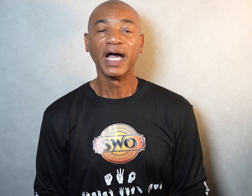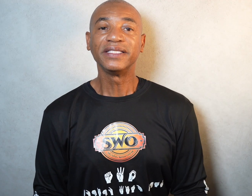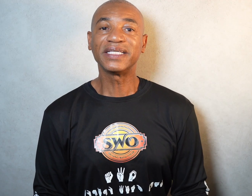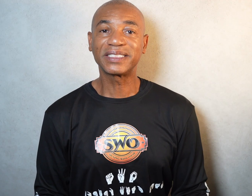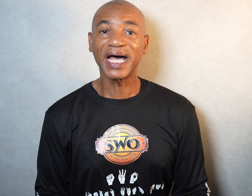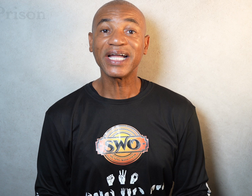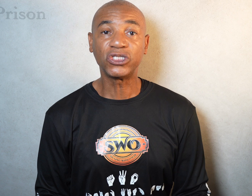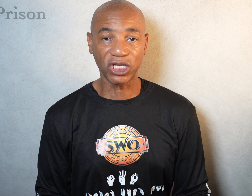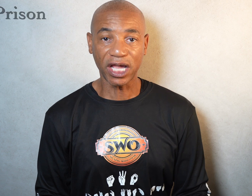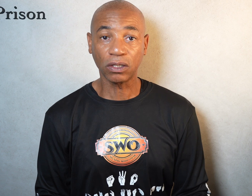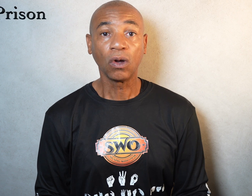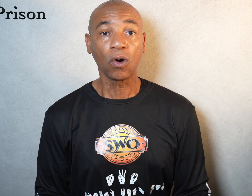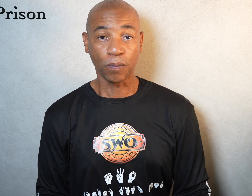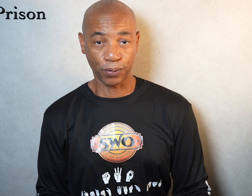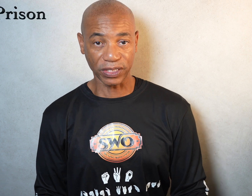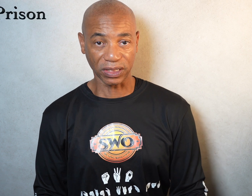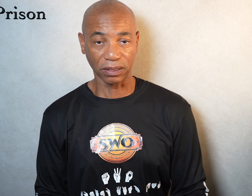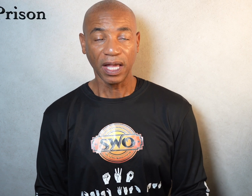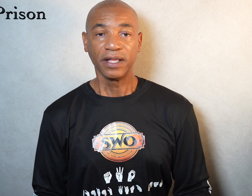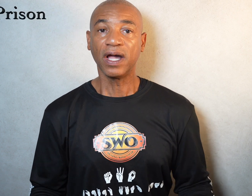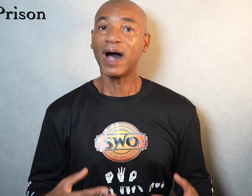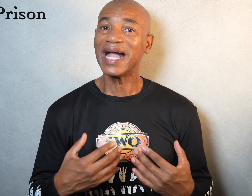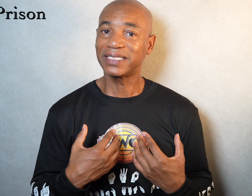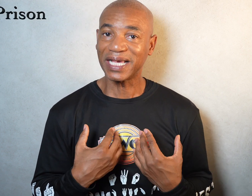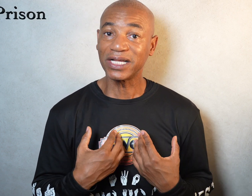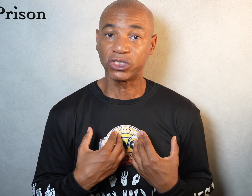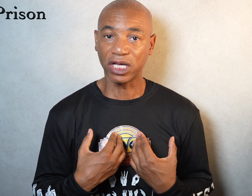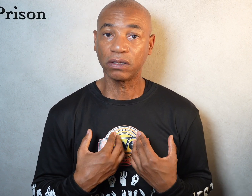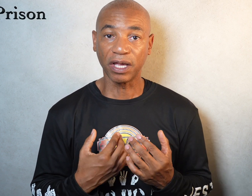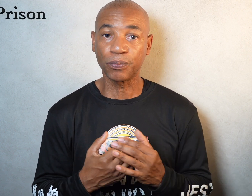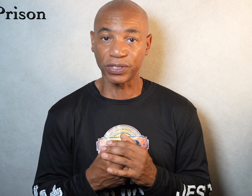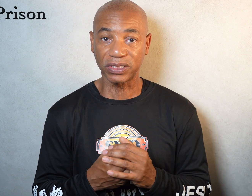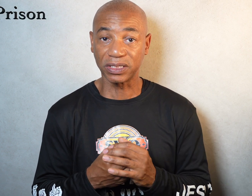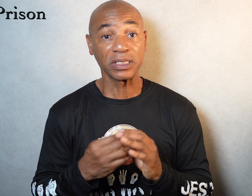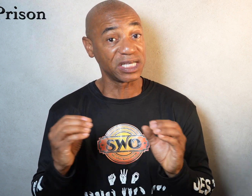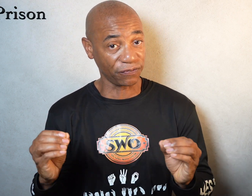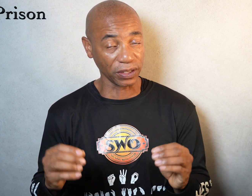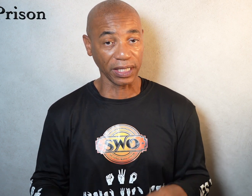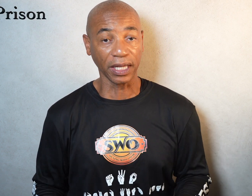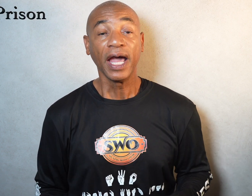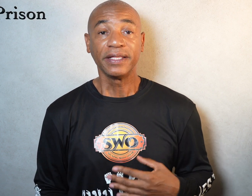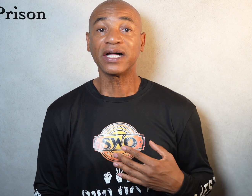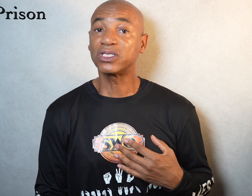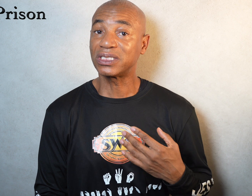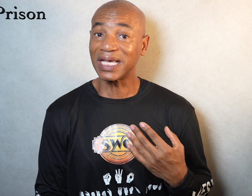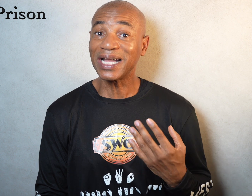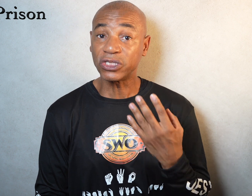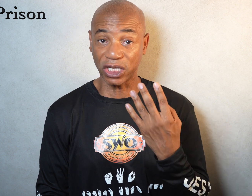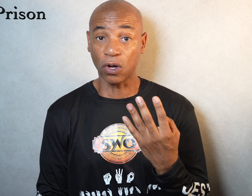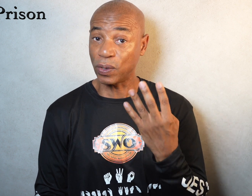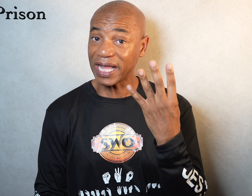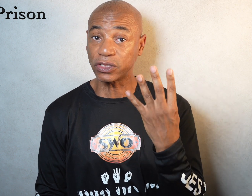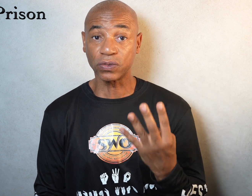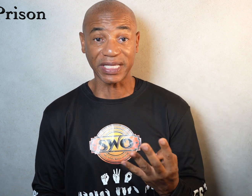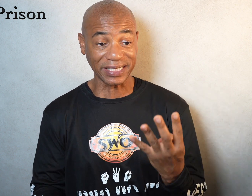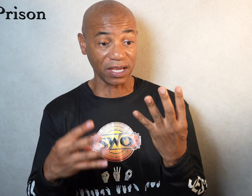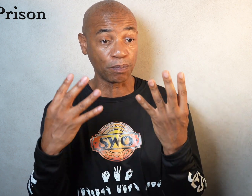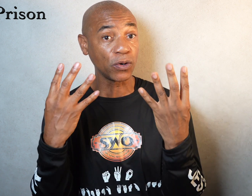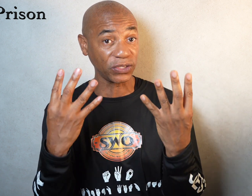The sign jail or prison. Now, I sign jail and prison differently. Now, to sign jail, what I do is I take both